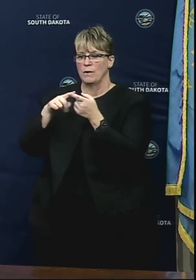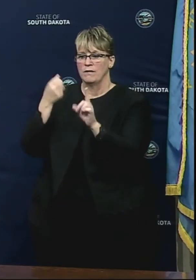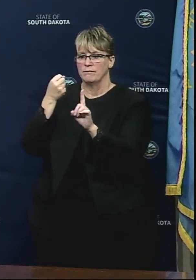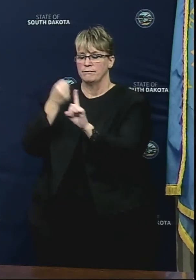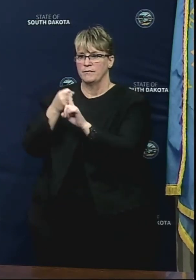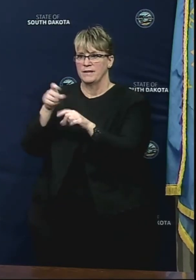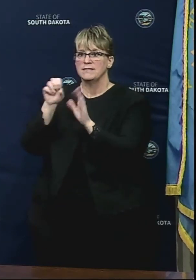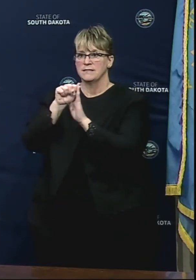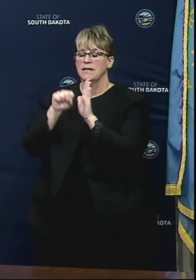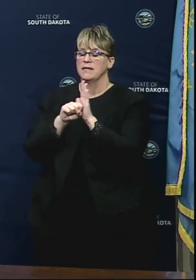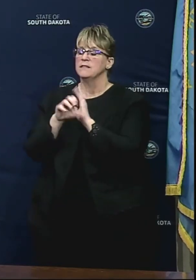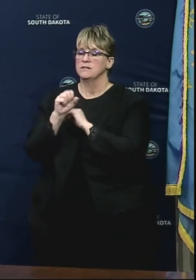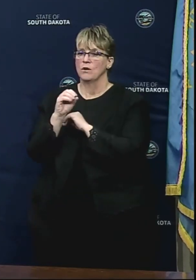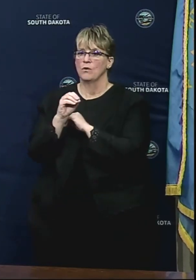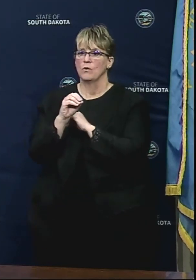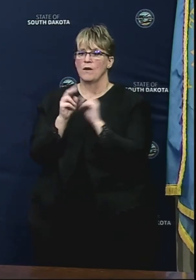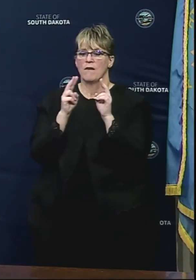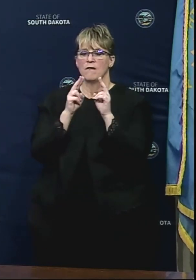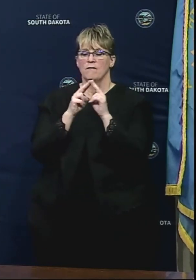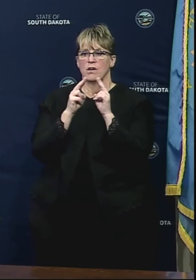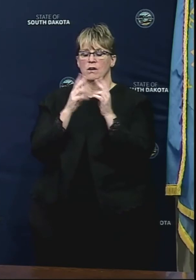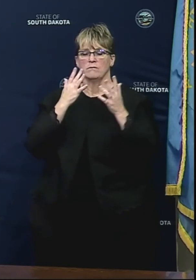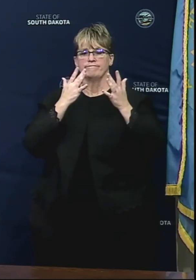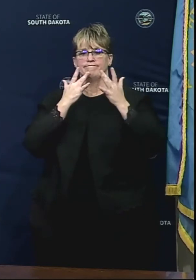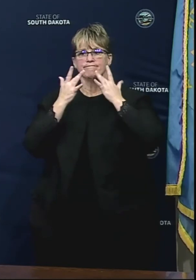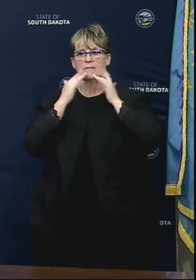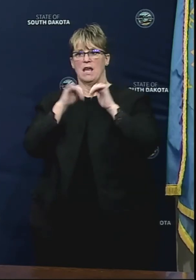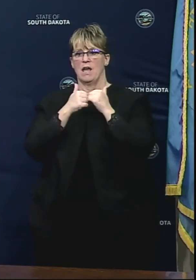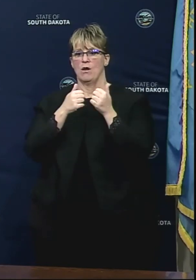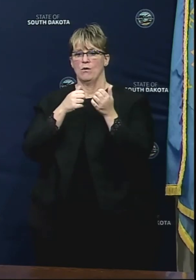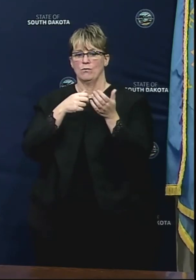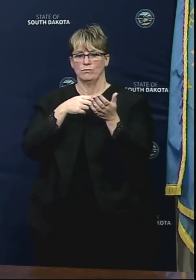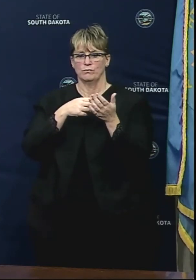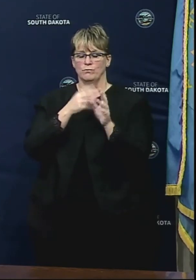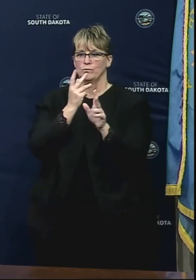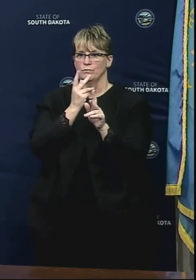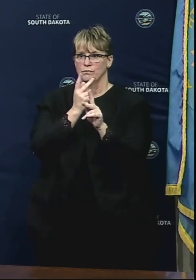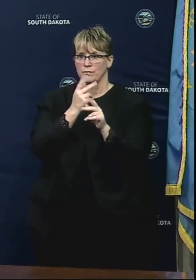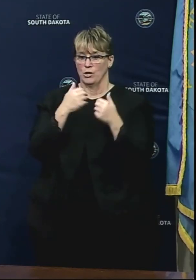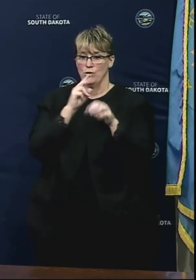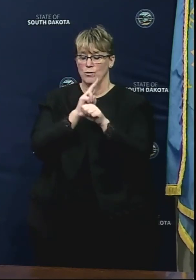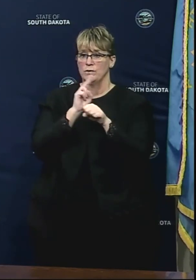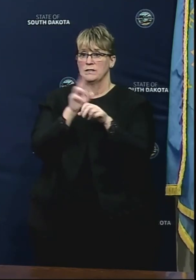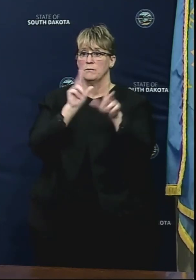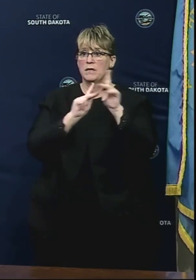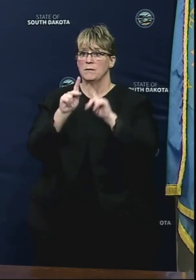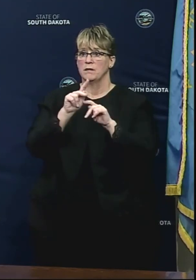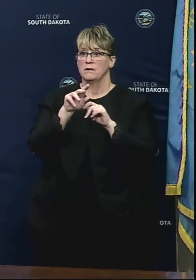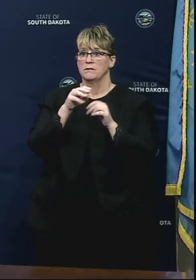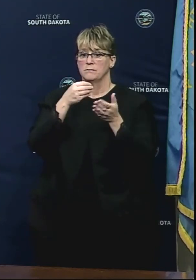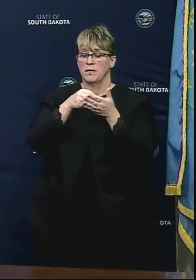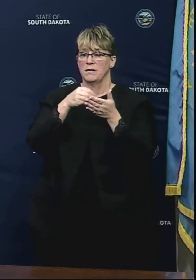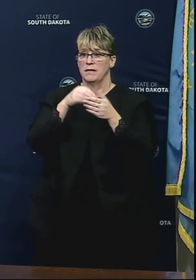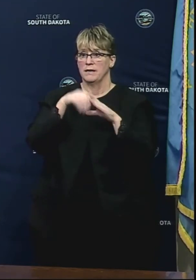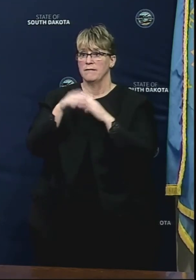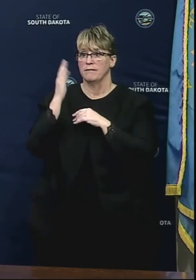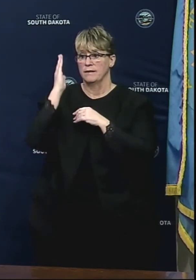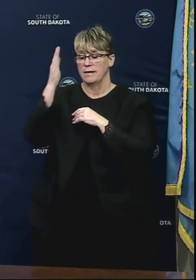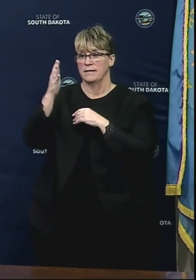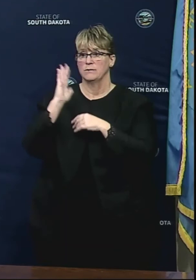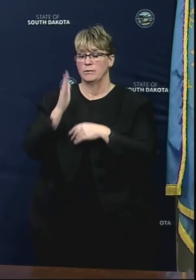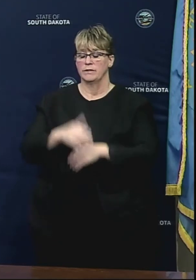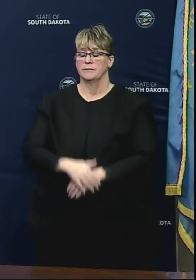So we are being very diligent with how we're spending taxpayer money in light of the fact that we will have very little in the days to come.